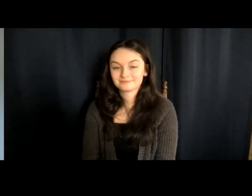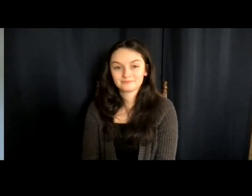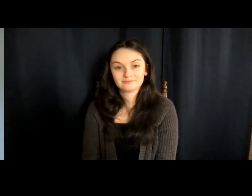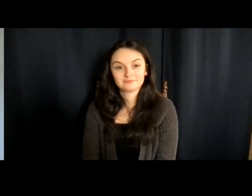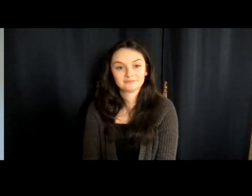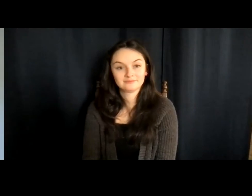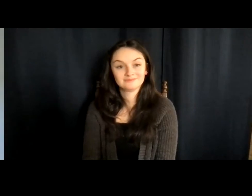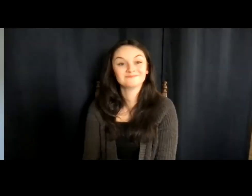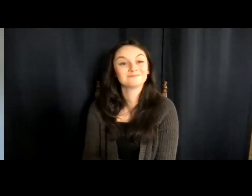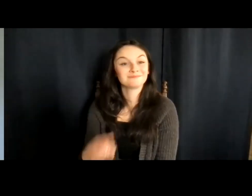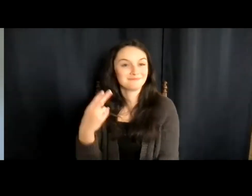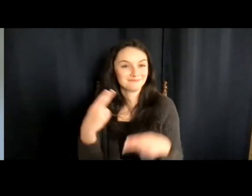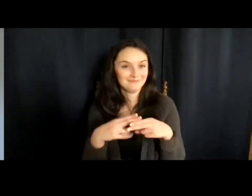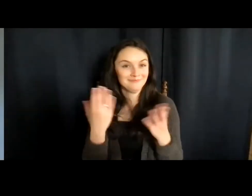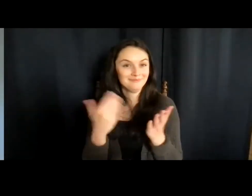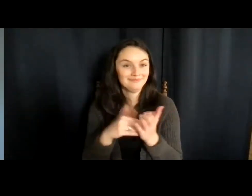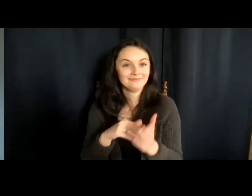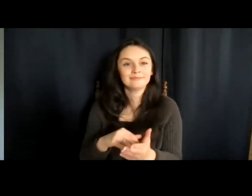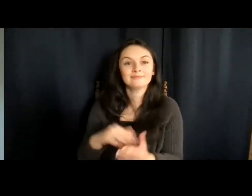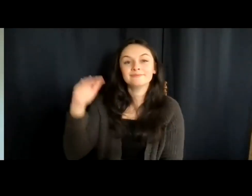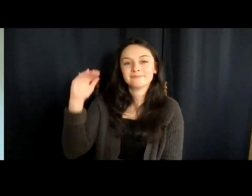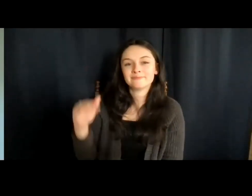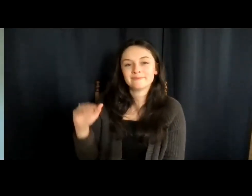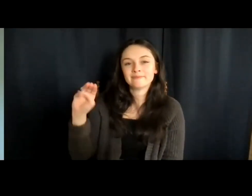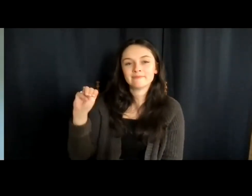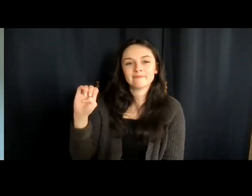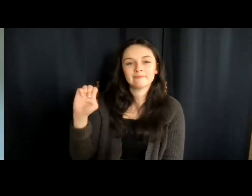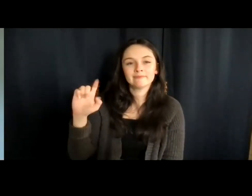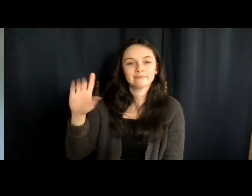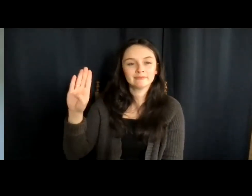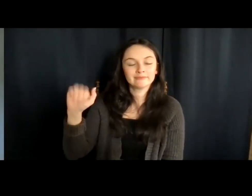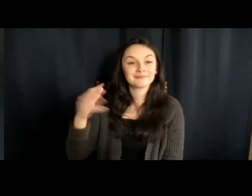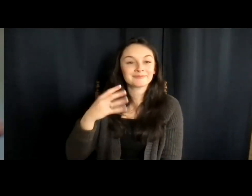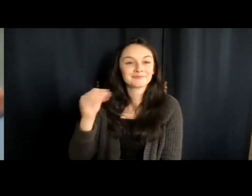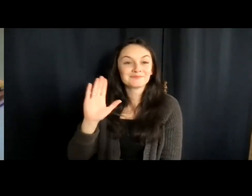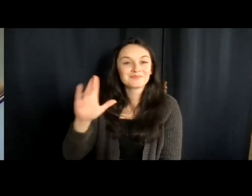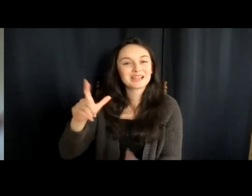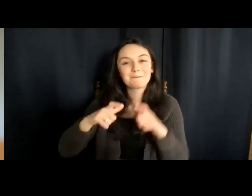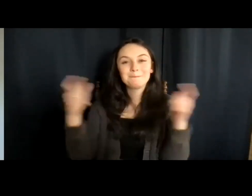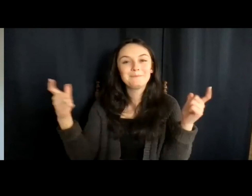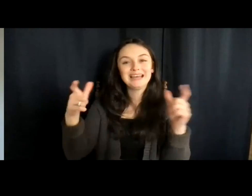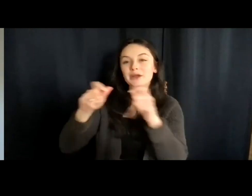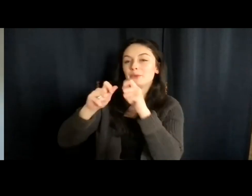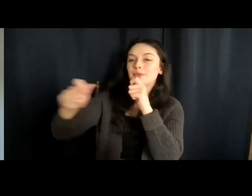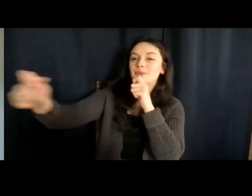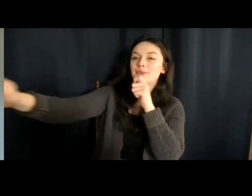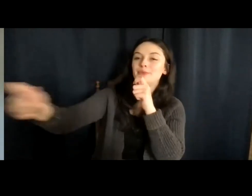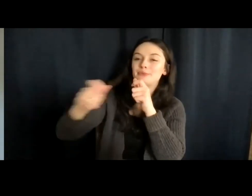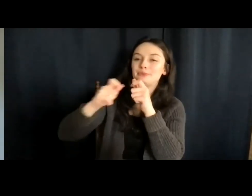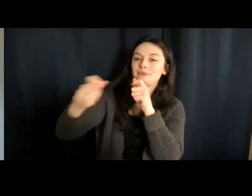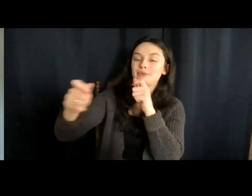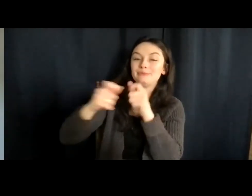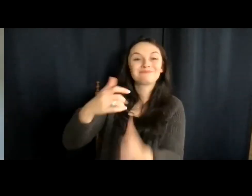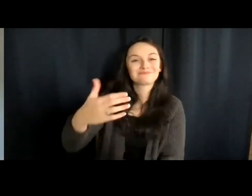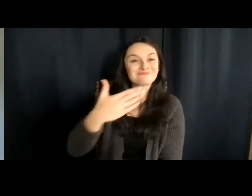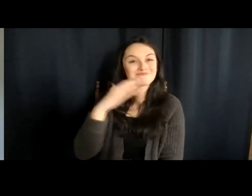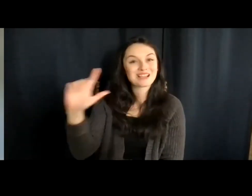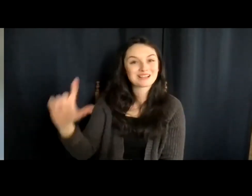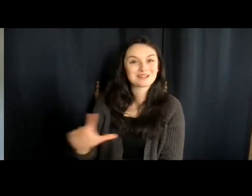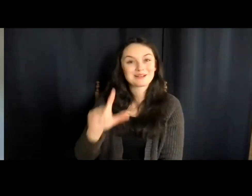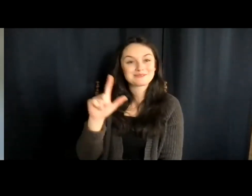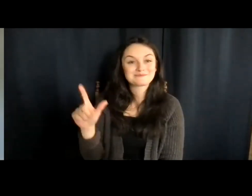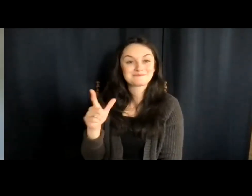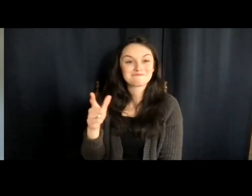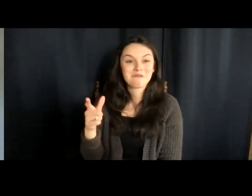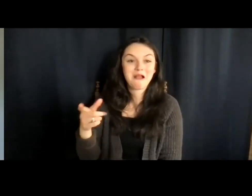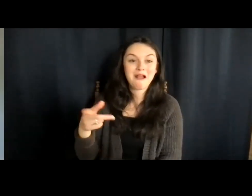Little Melba and Her Big Trombone. Thanks to Charlemagne's Library for lending that to me. It was